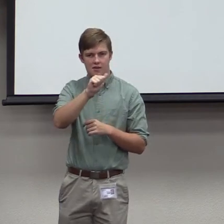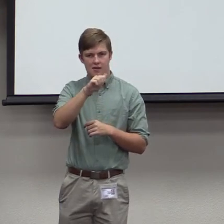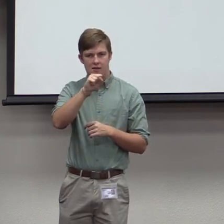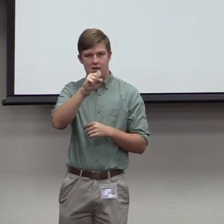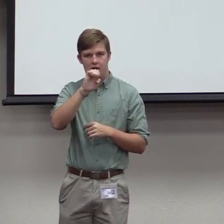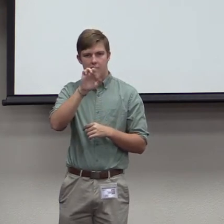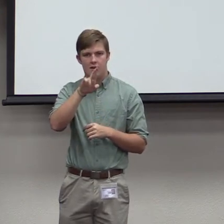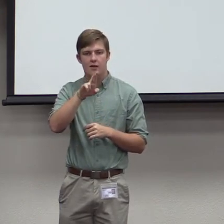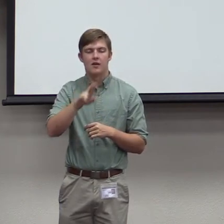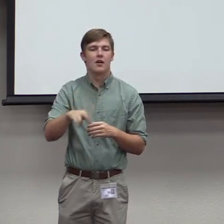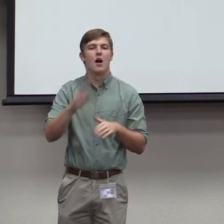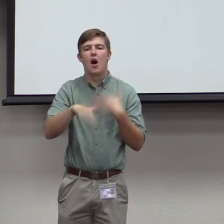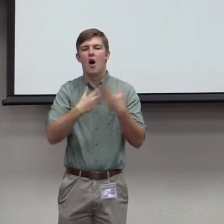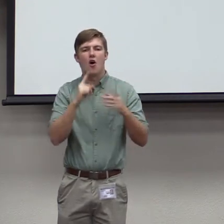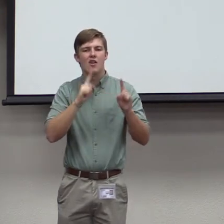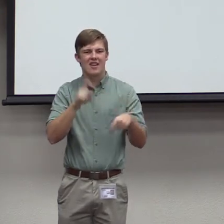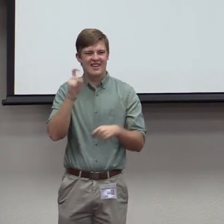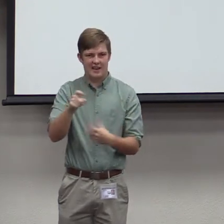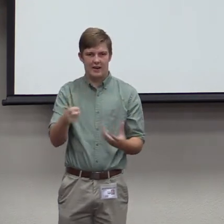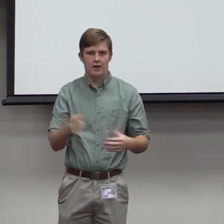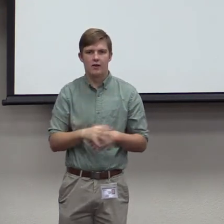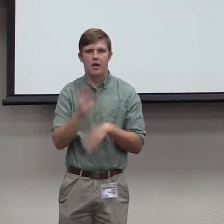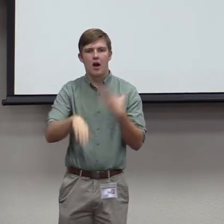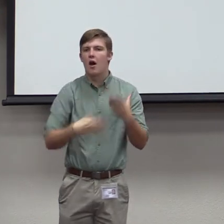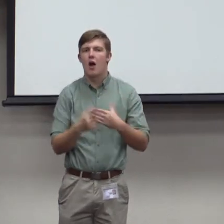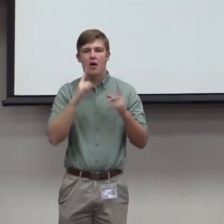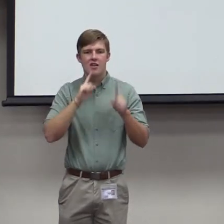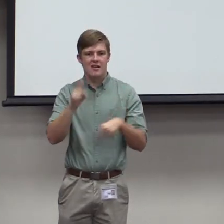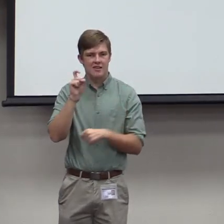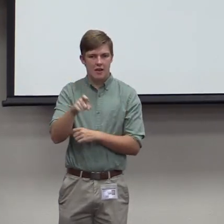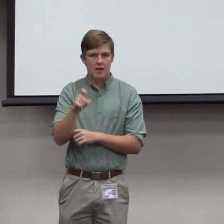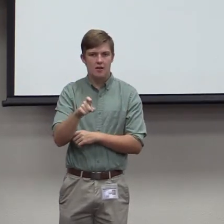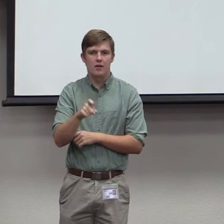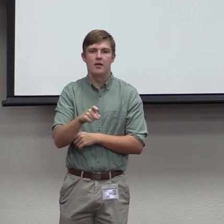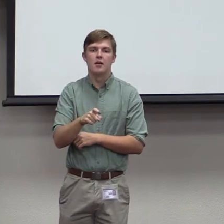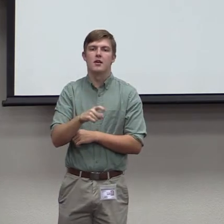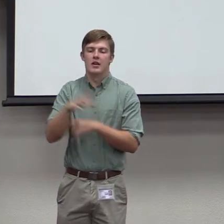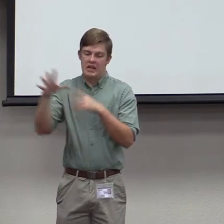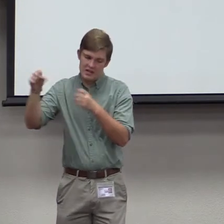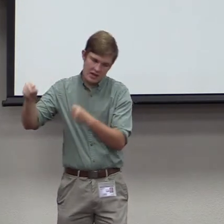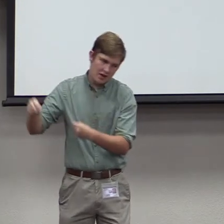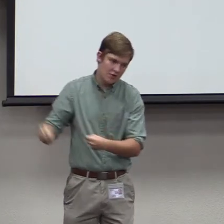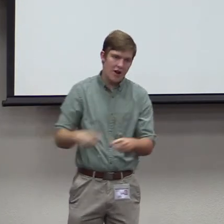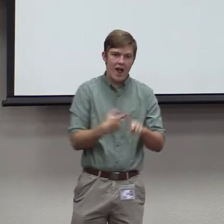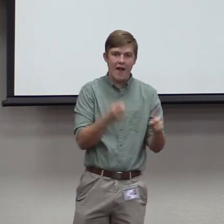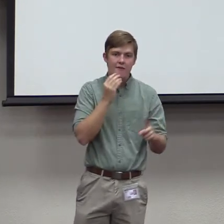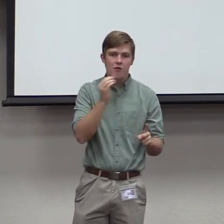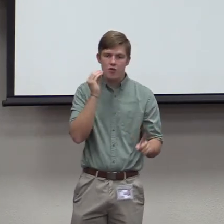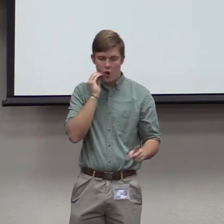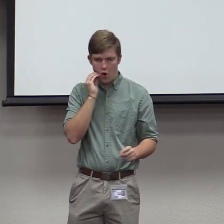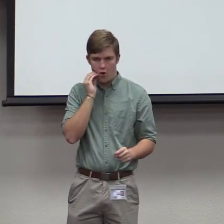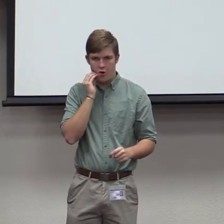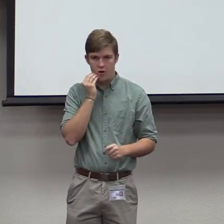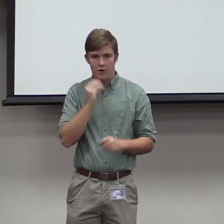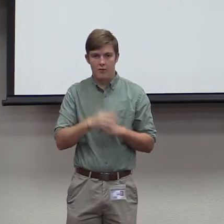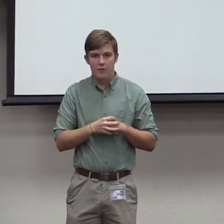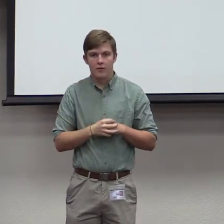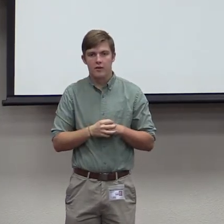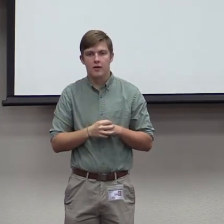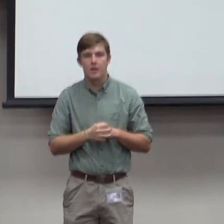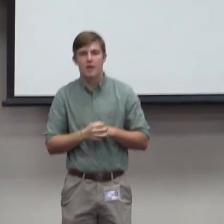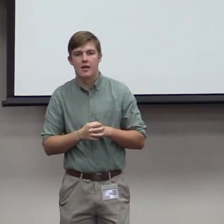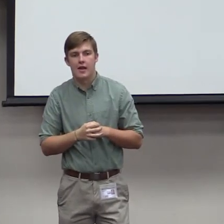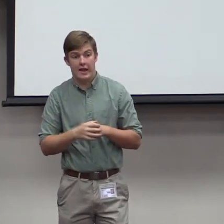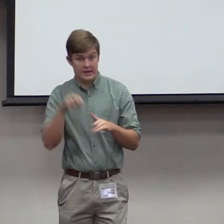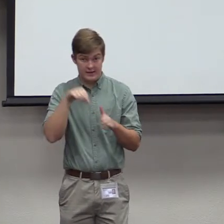he needed. That's all the reason he needed to drag them out of their homes and have them put